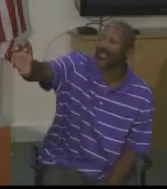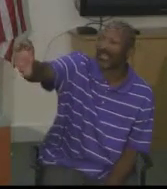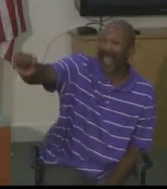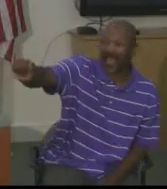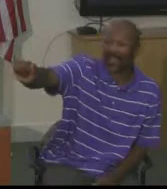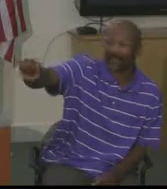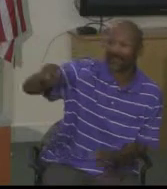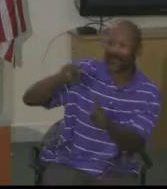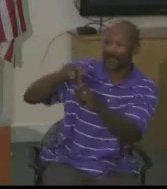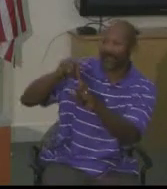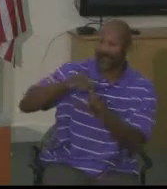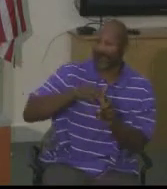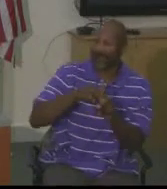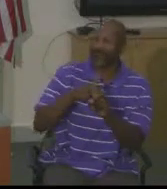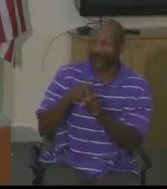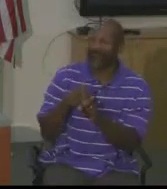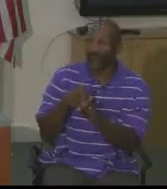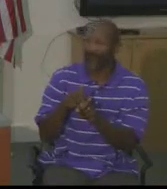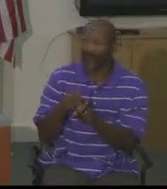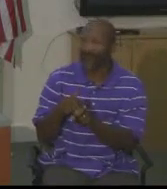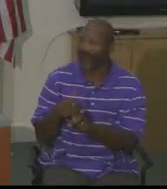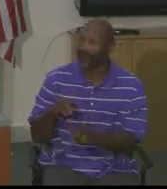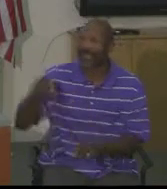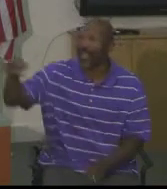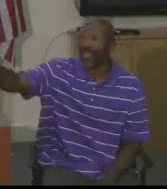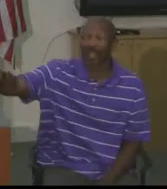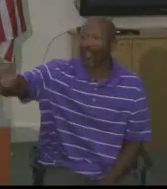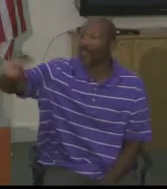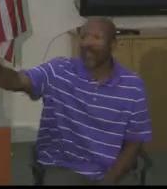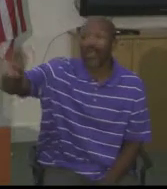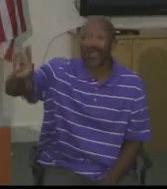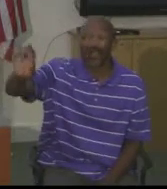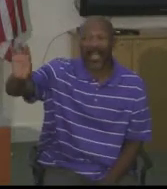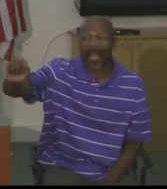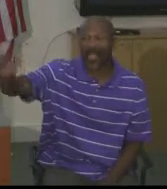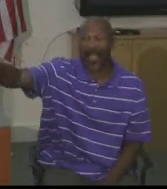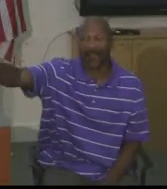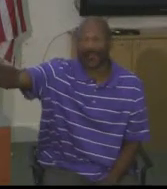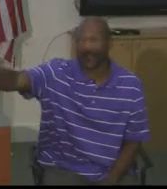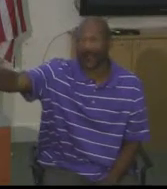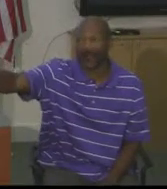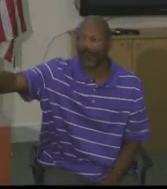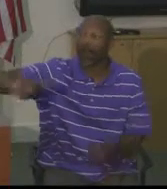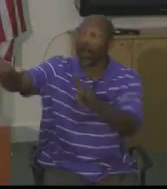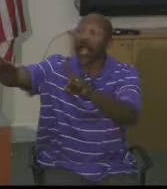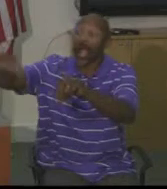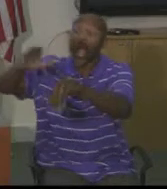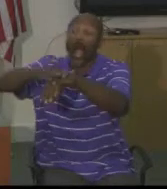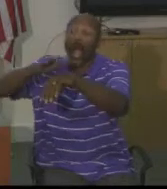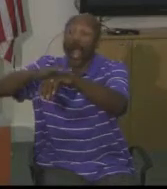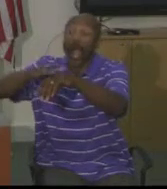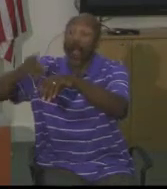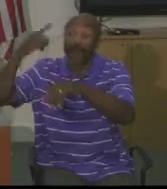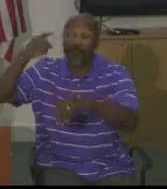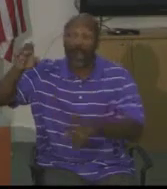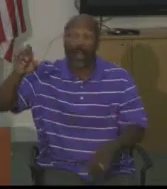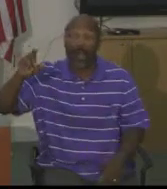RCA plugs. There's no RCA out here. Technically, there's RCA for